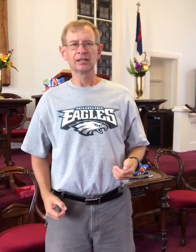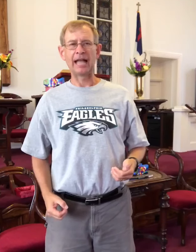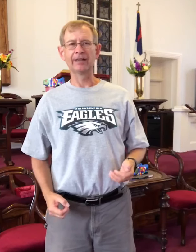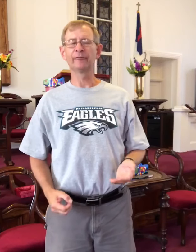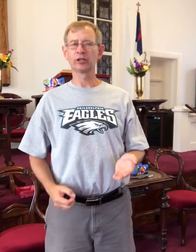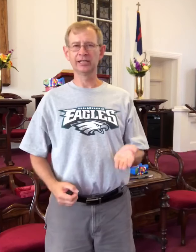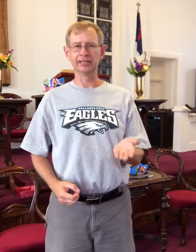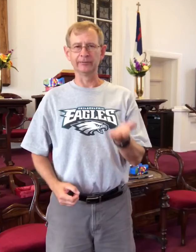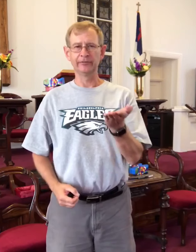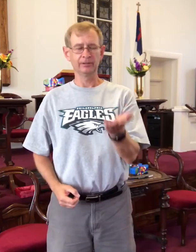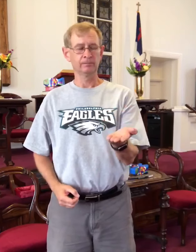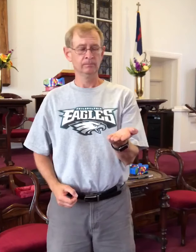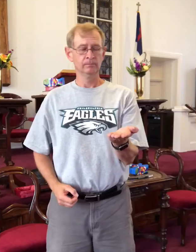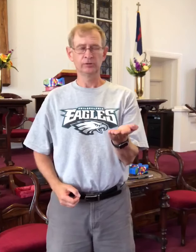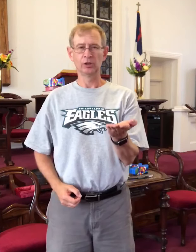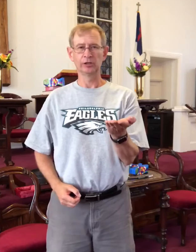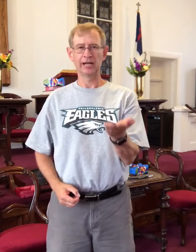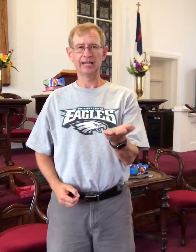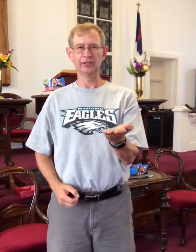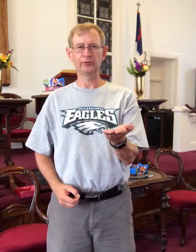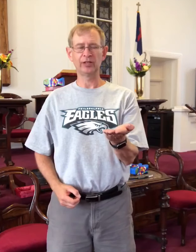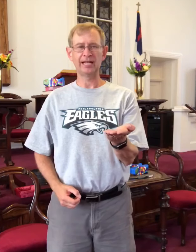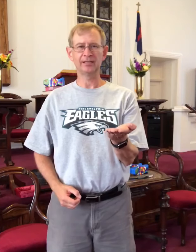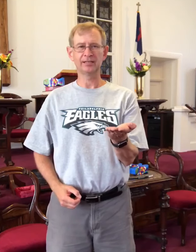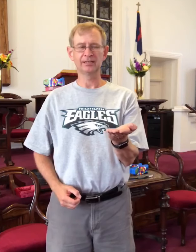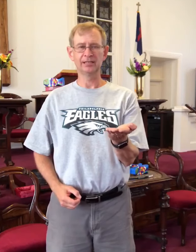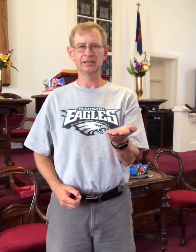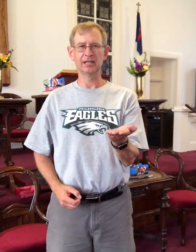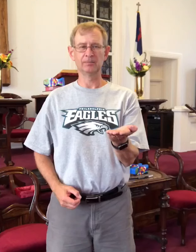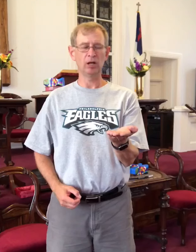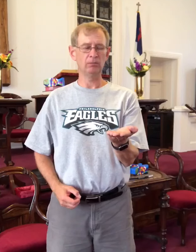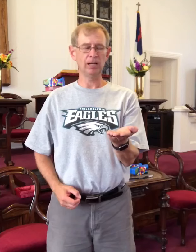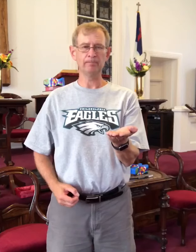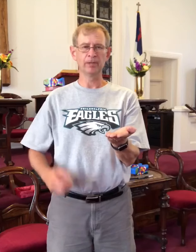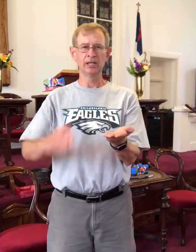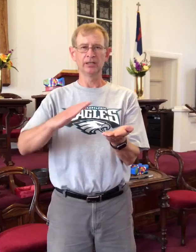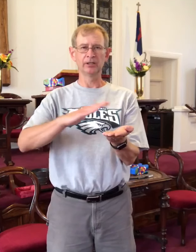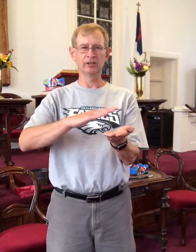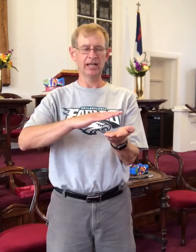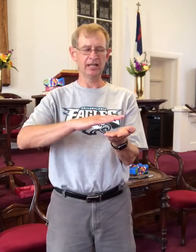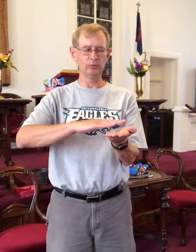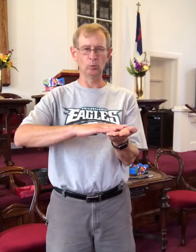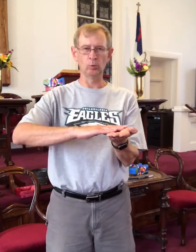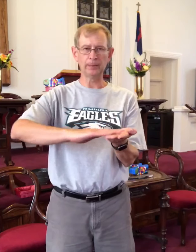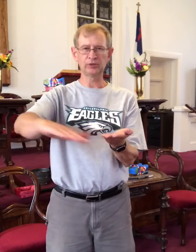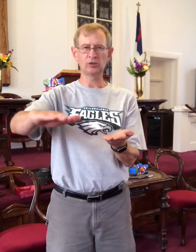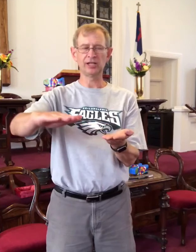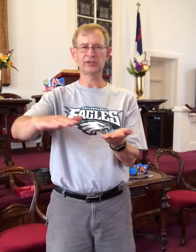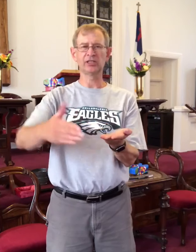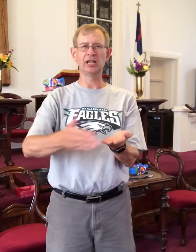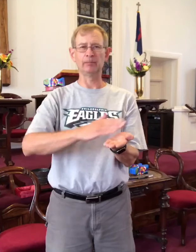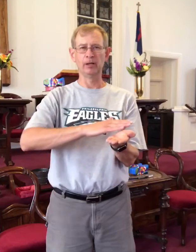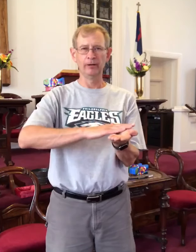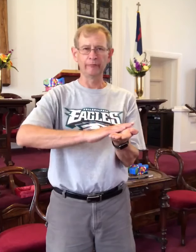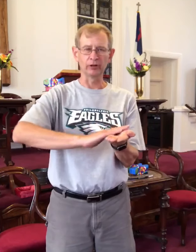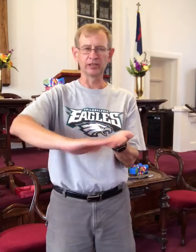And forgive. So your hand is flat, palm up. The other hand wipes across the top.